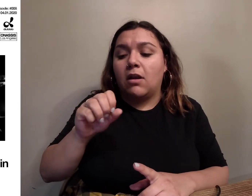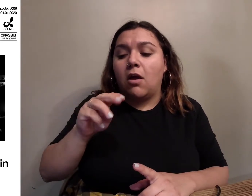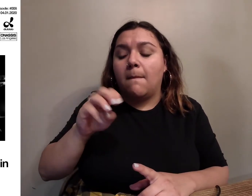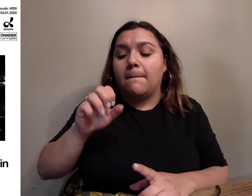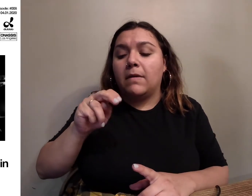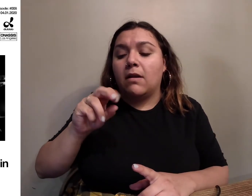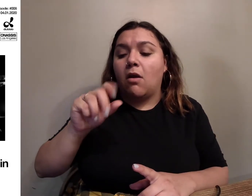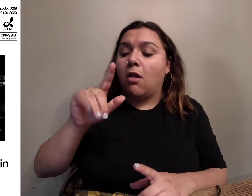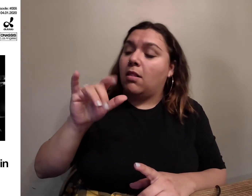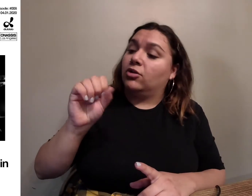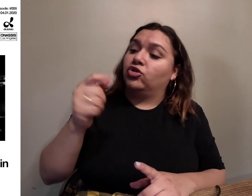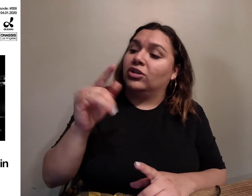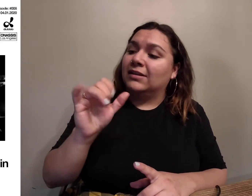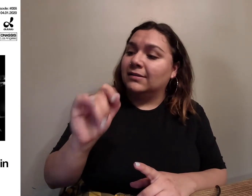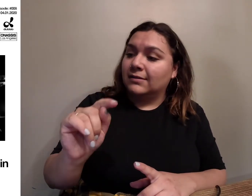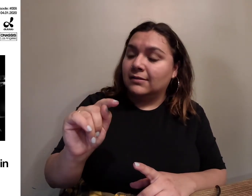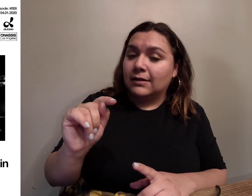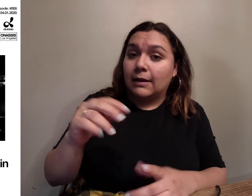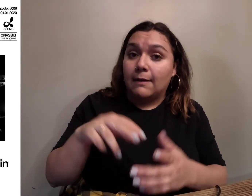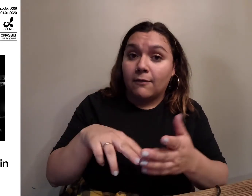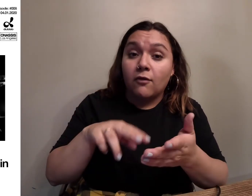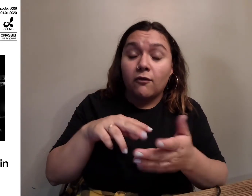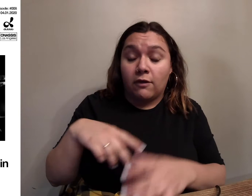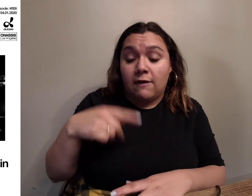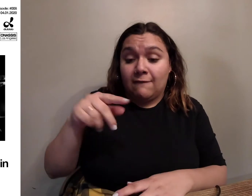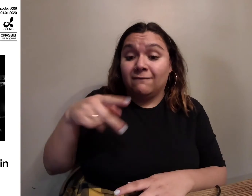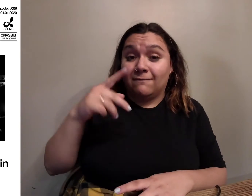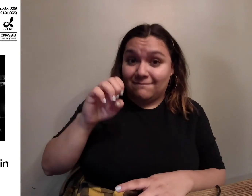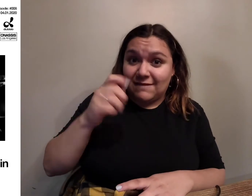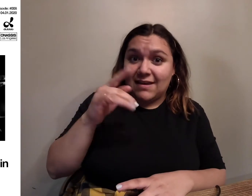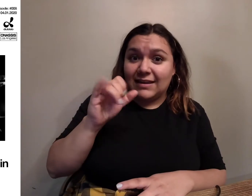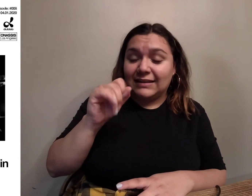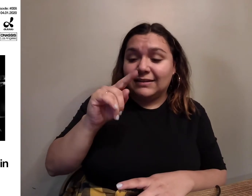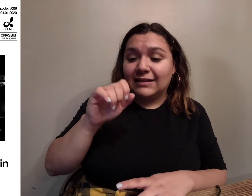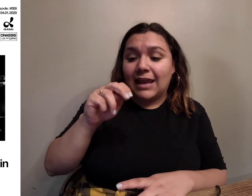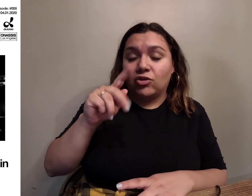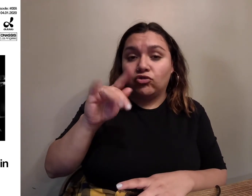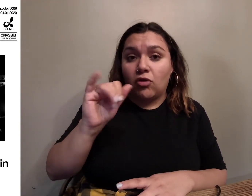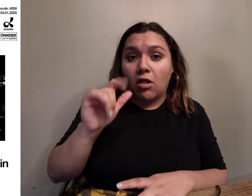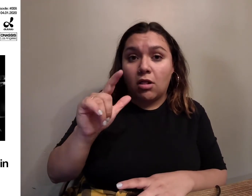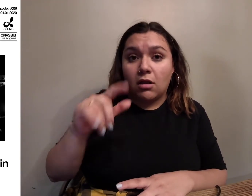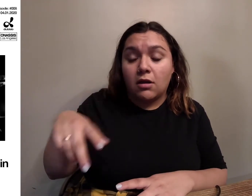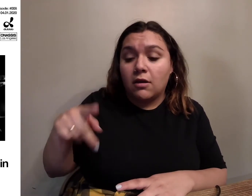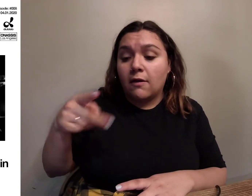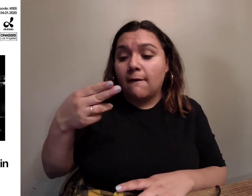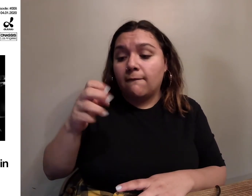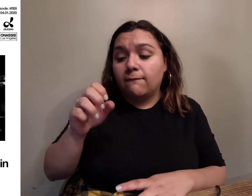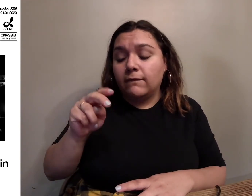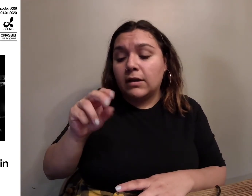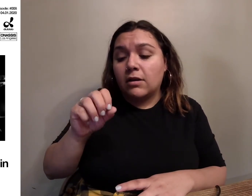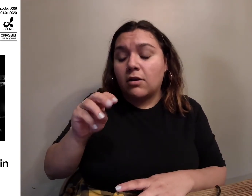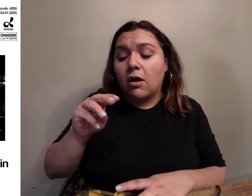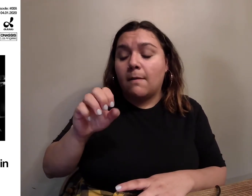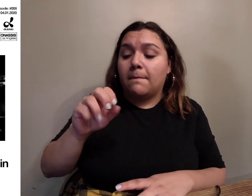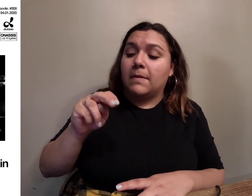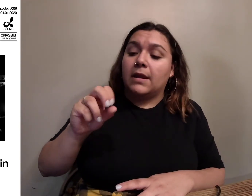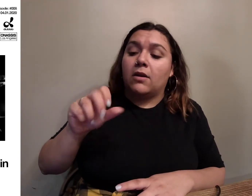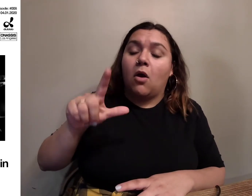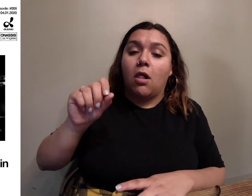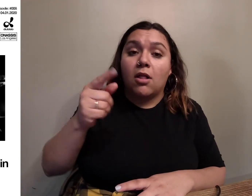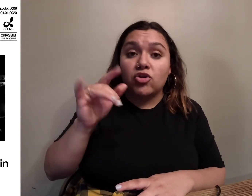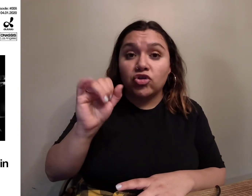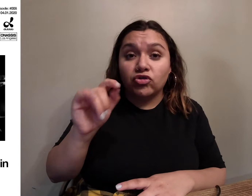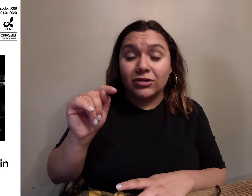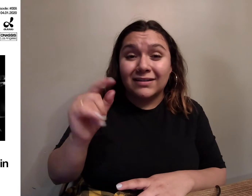one in existence. I'm an existential phenomenologist, so I think, philosophy as I understand it is the